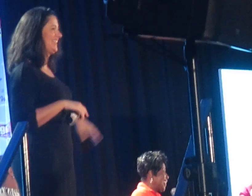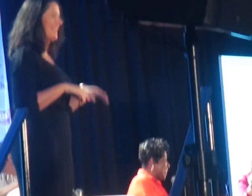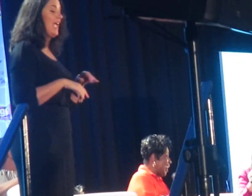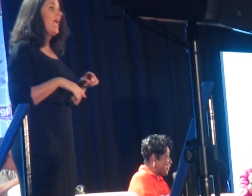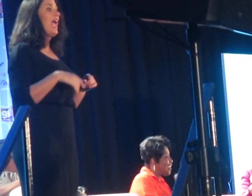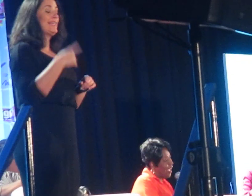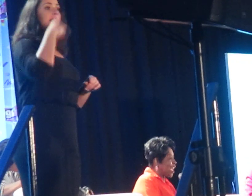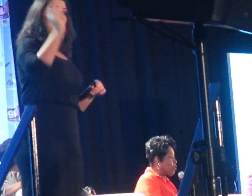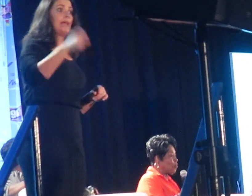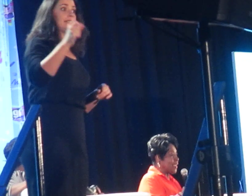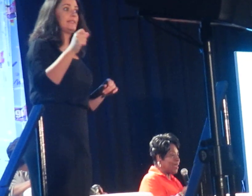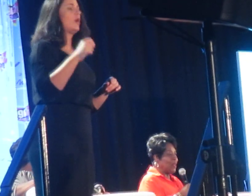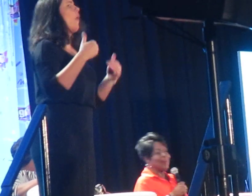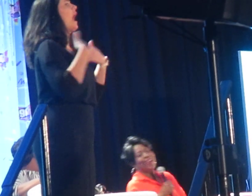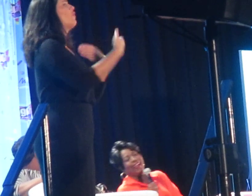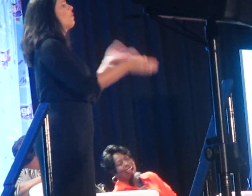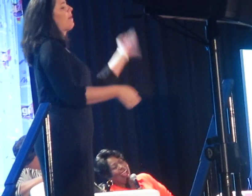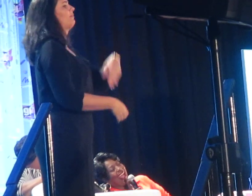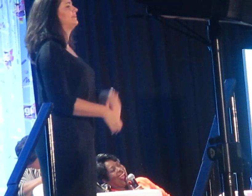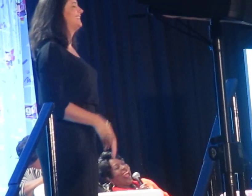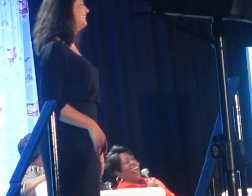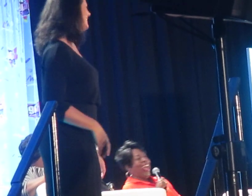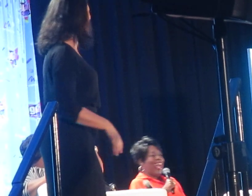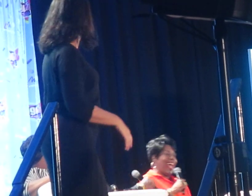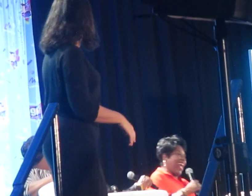He said, yes, I got room, dude. Come on.